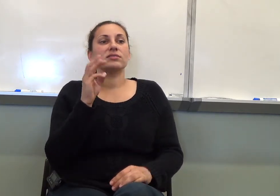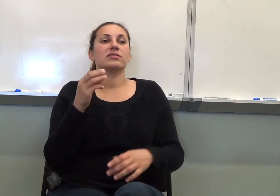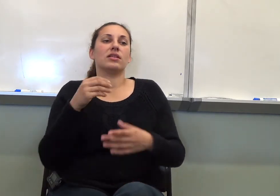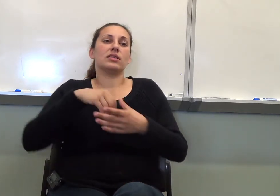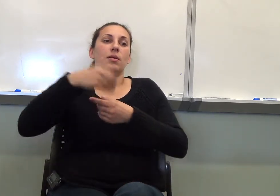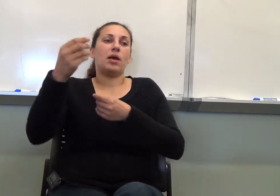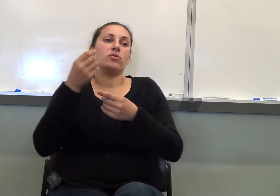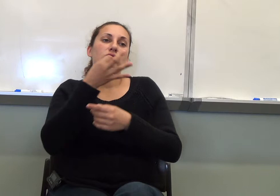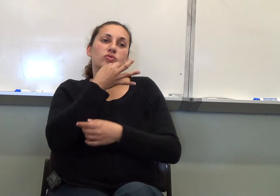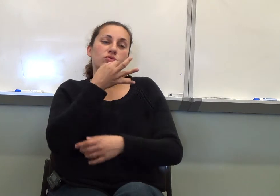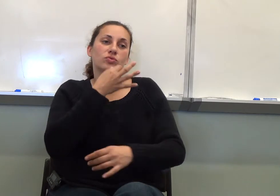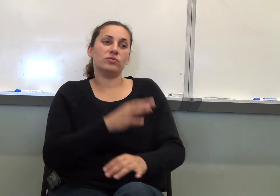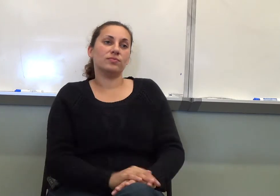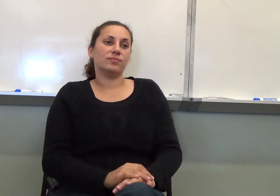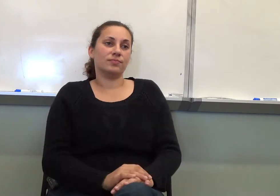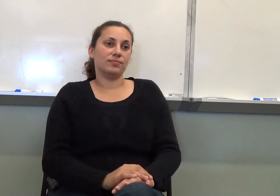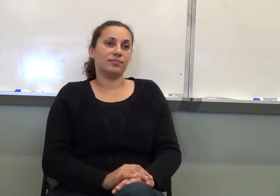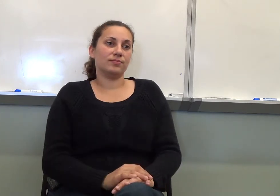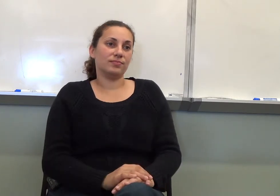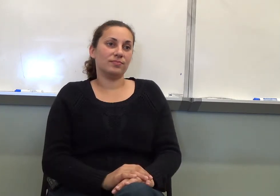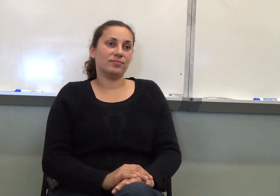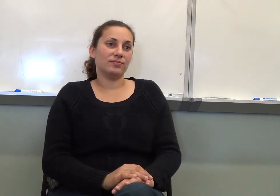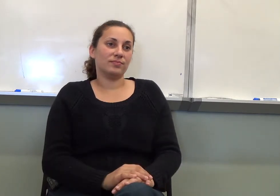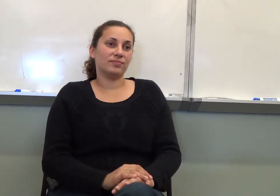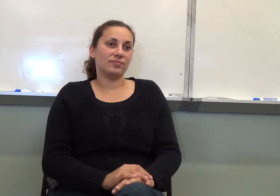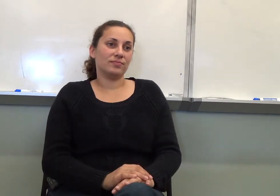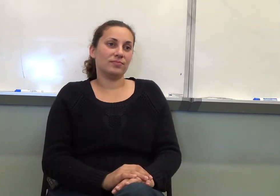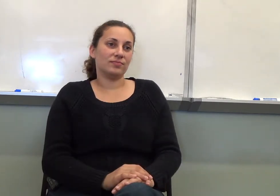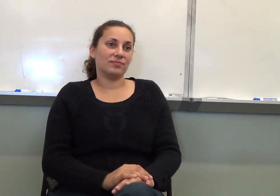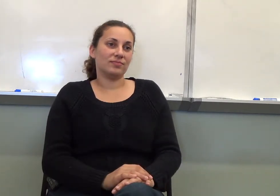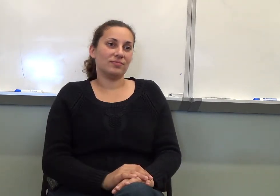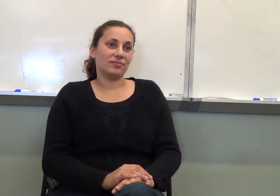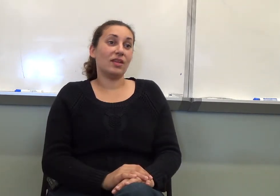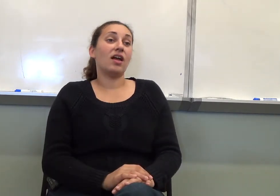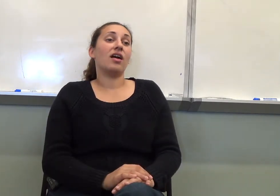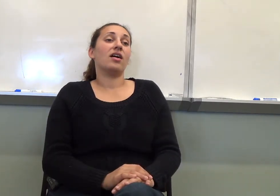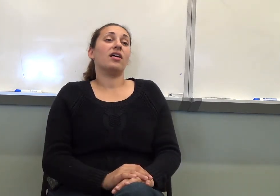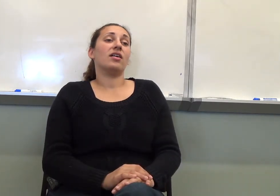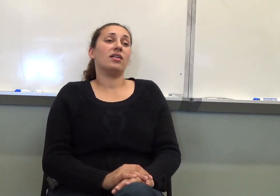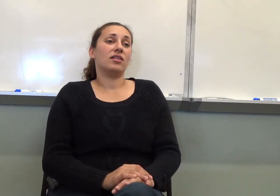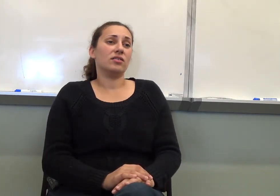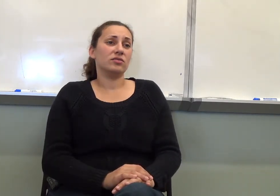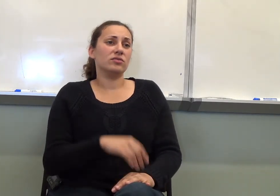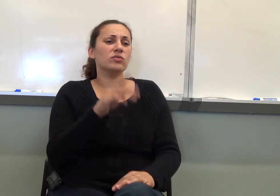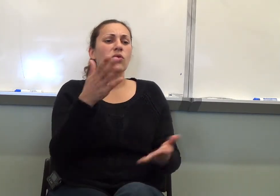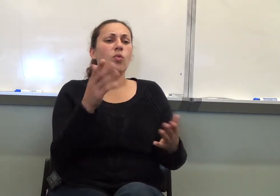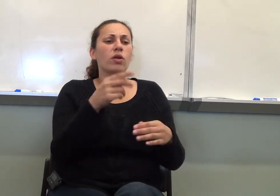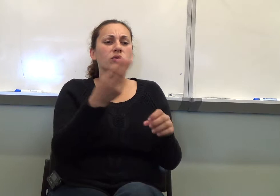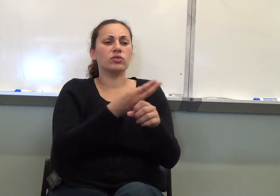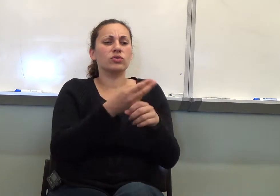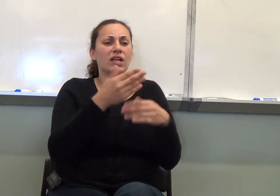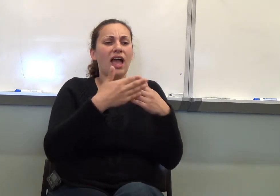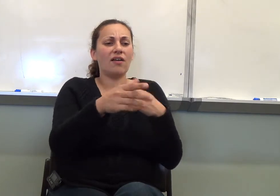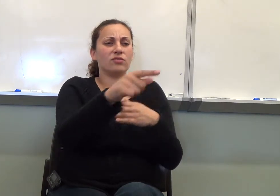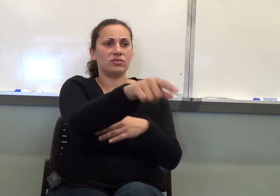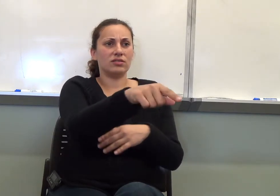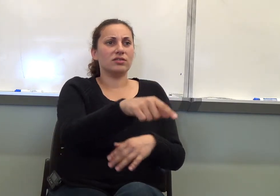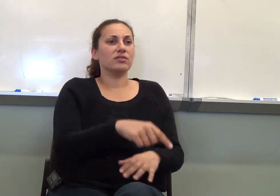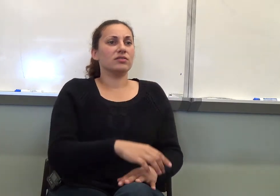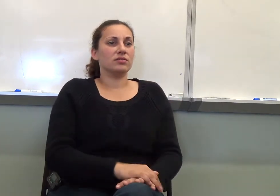oh, I'm subtracting a negative, minus a negative is addition of a positive. They just remember it like that, okay?